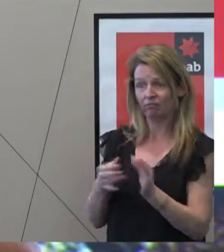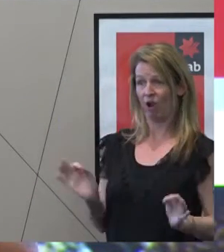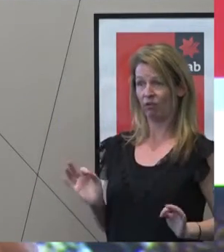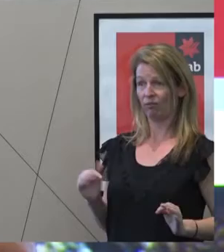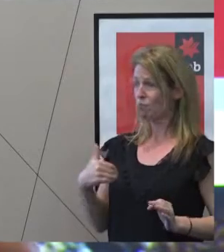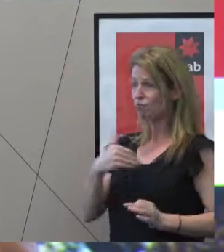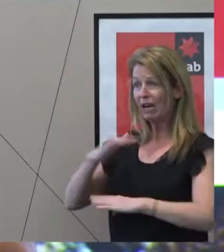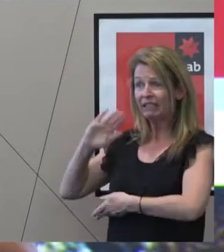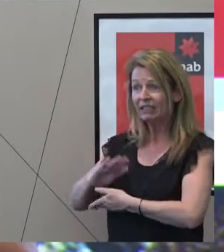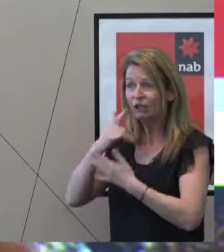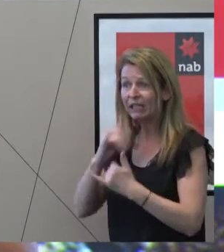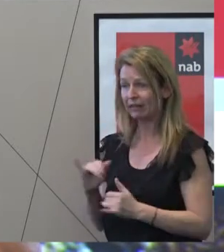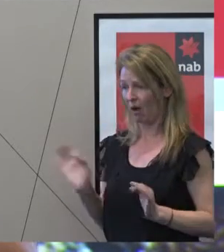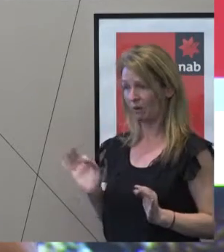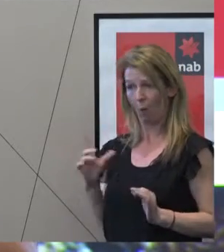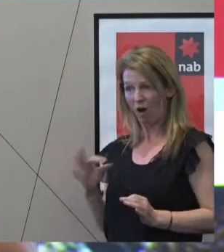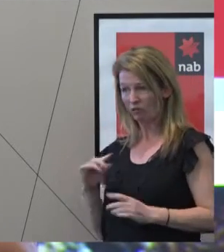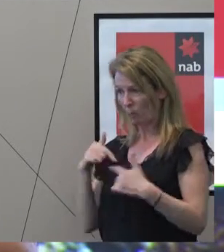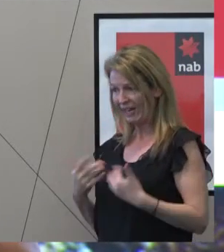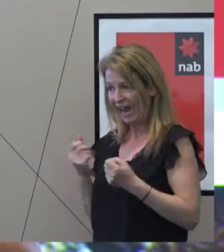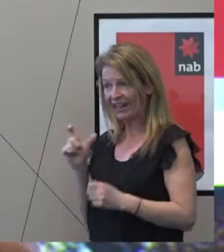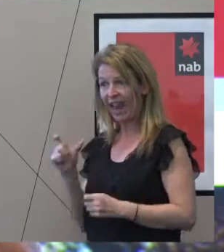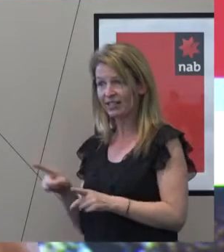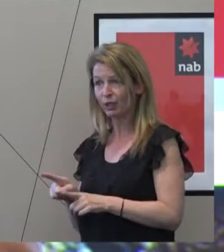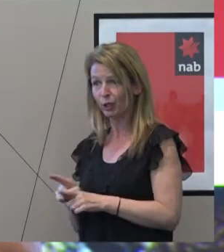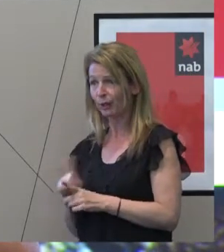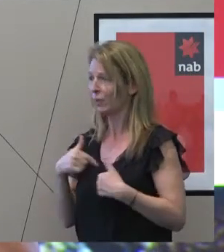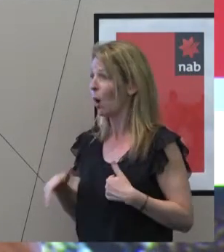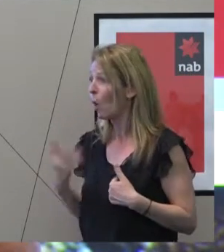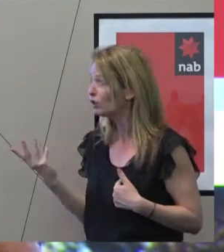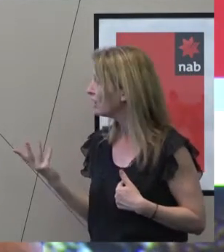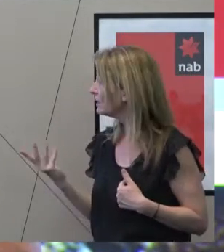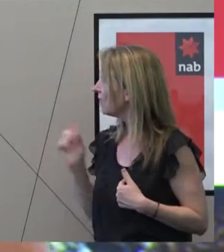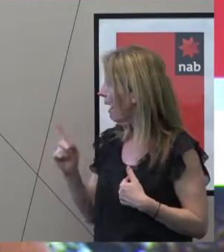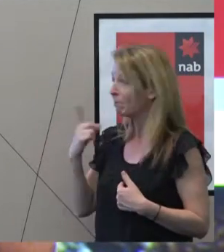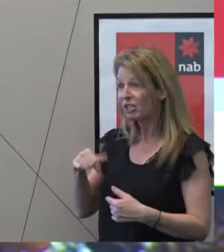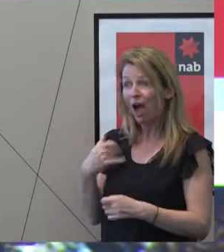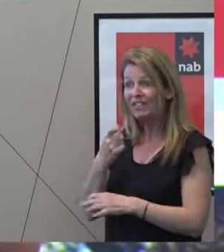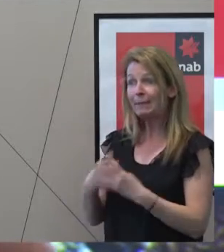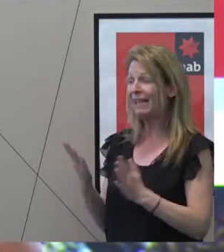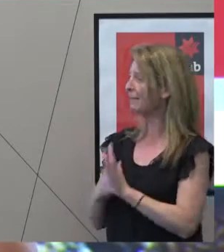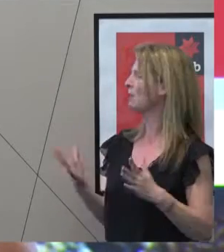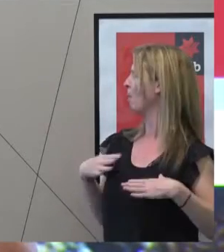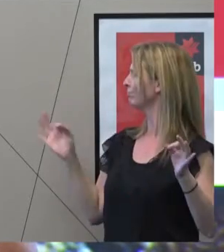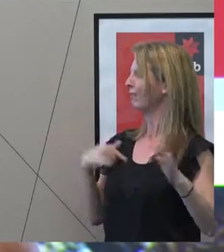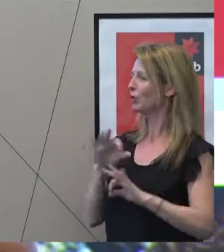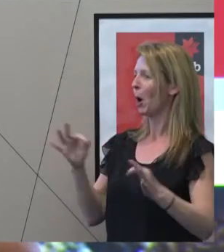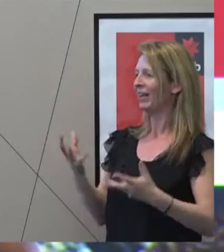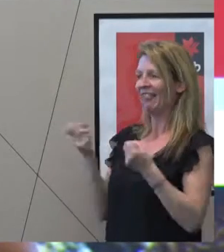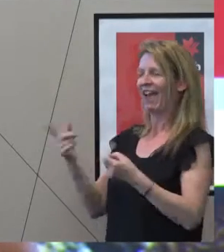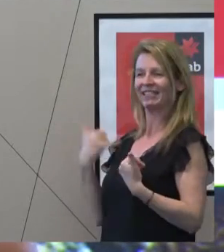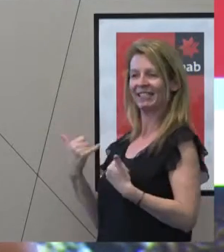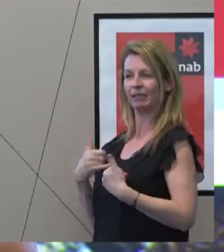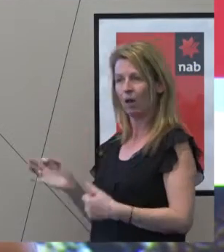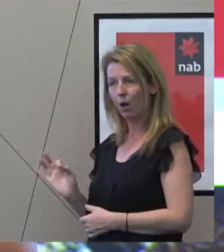not? We get cancer like everyone else. We don't want it, but yeah, just because we've got a disability doesn't mean we don't get those diseases as well. So